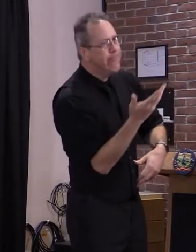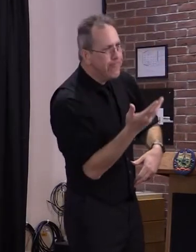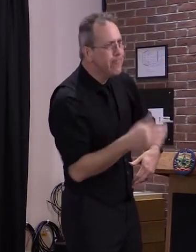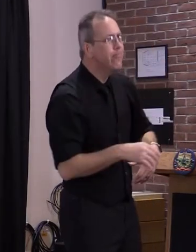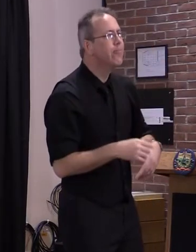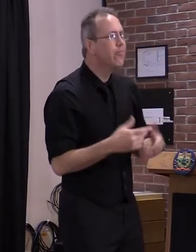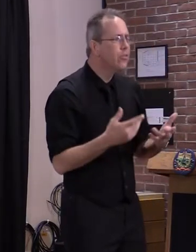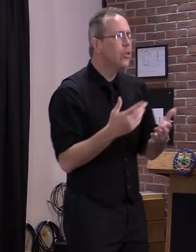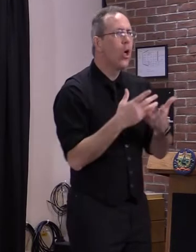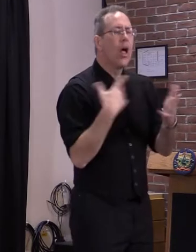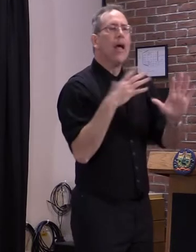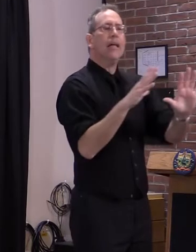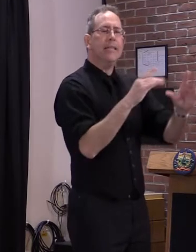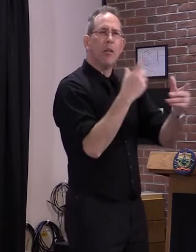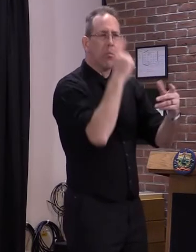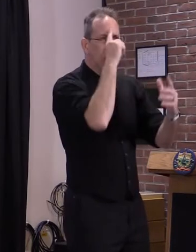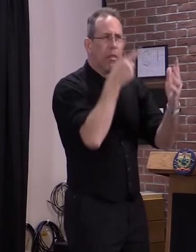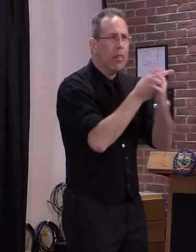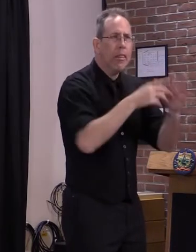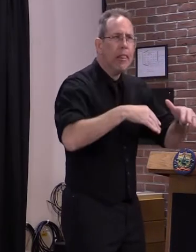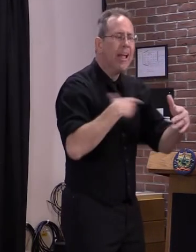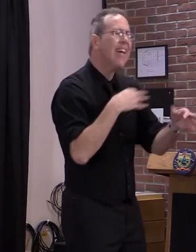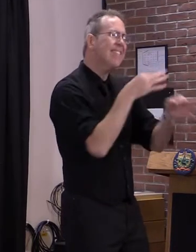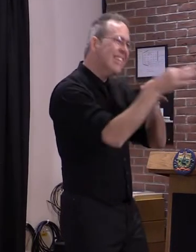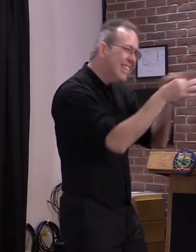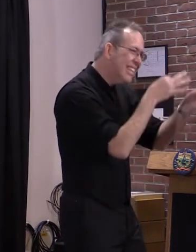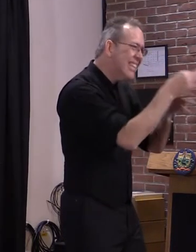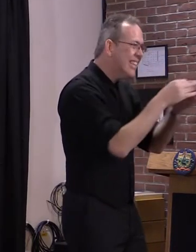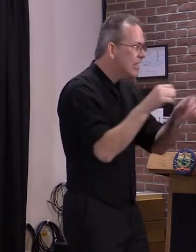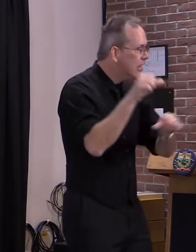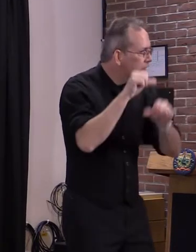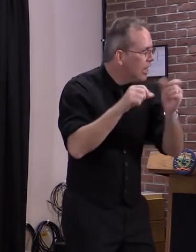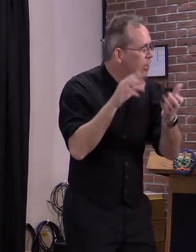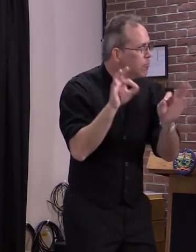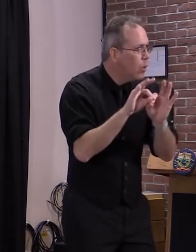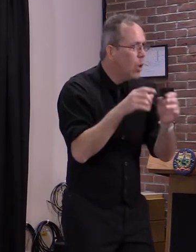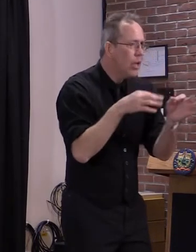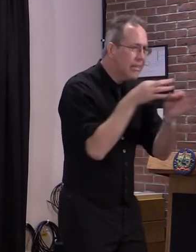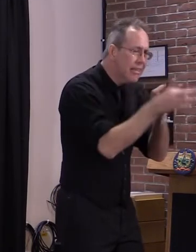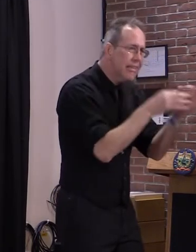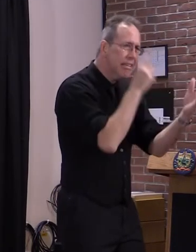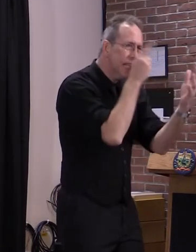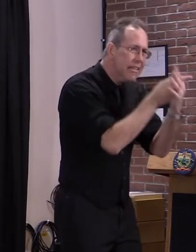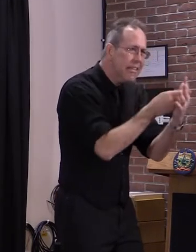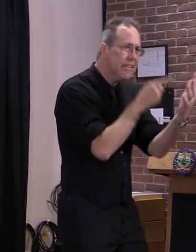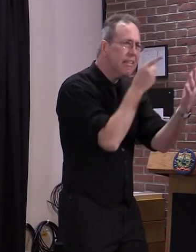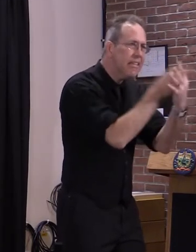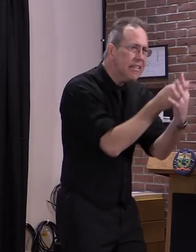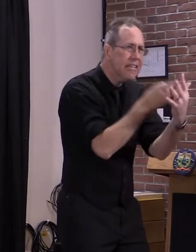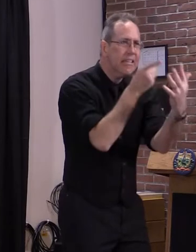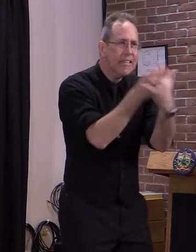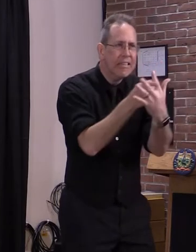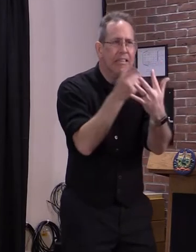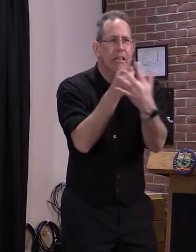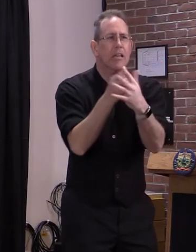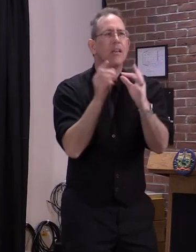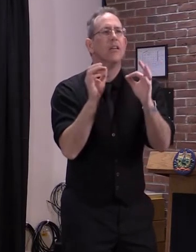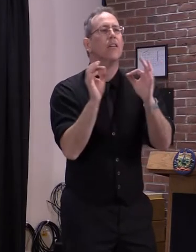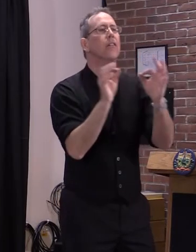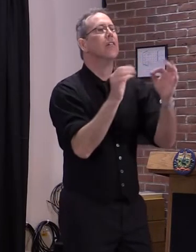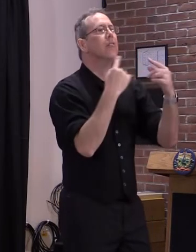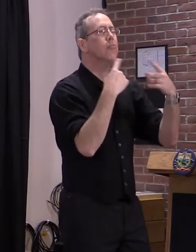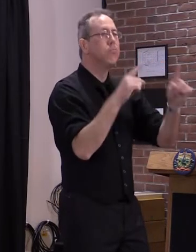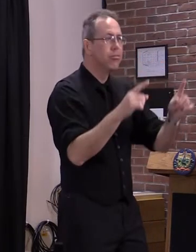if there's a lesson to be learned, from my perspective, is just give as much information as you can,